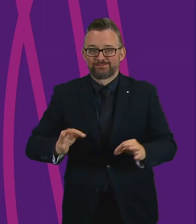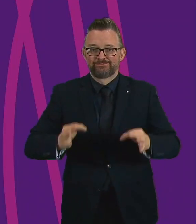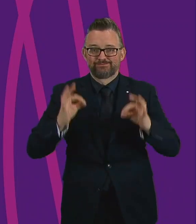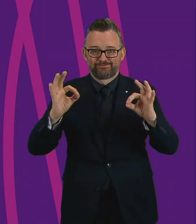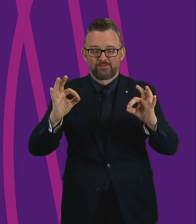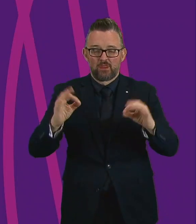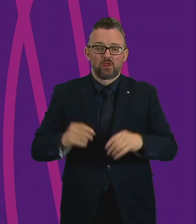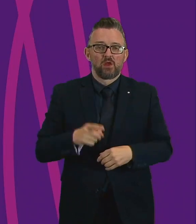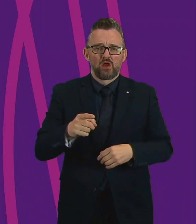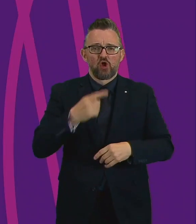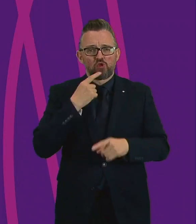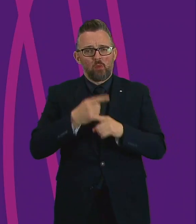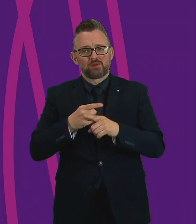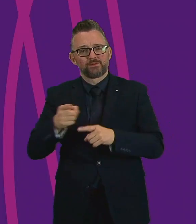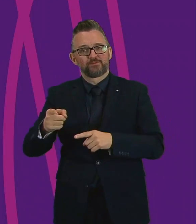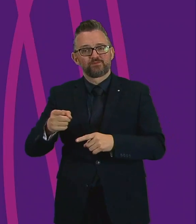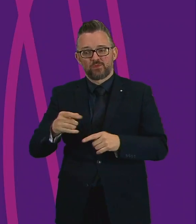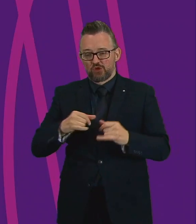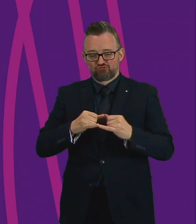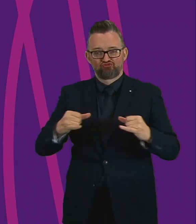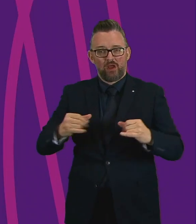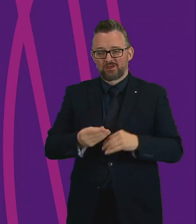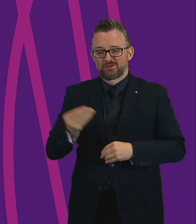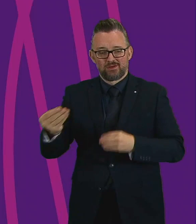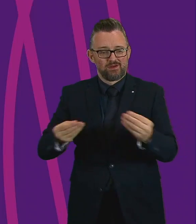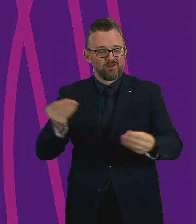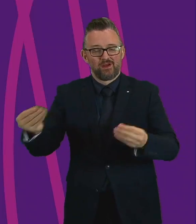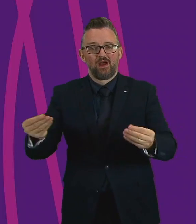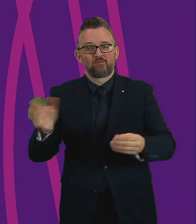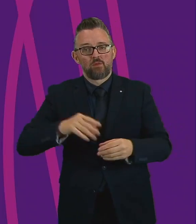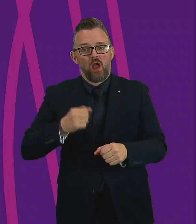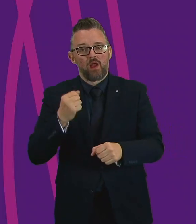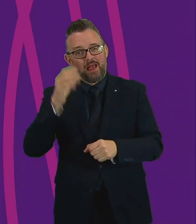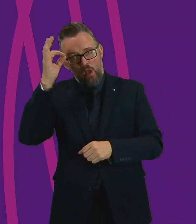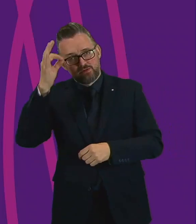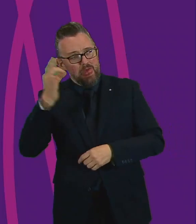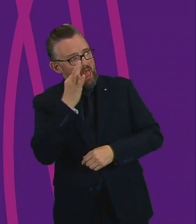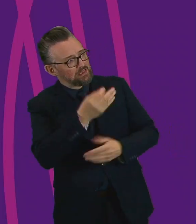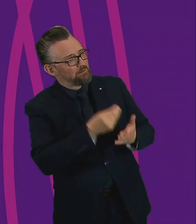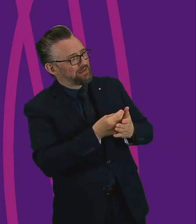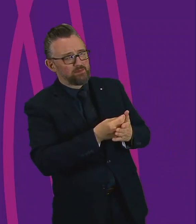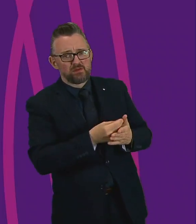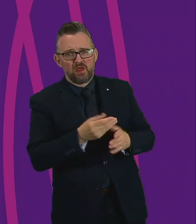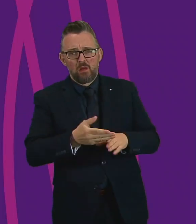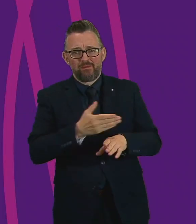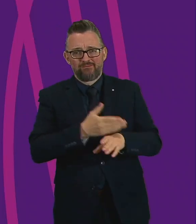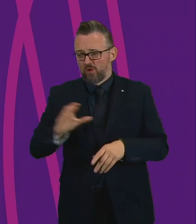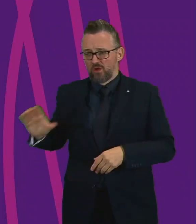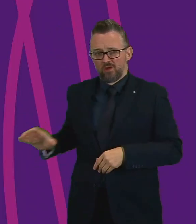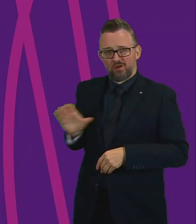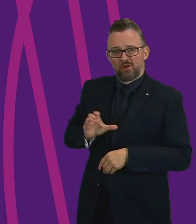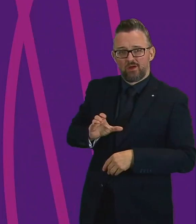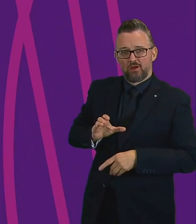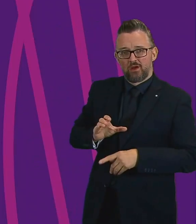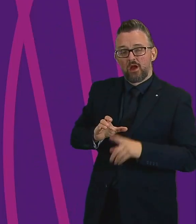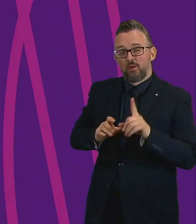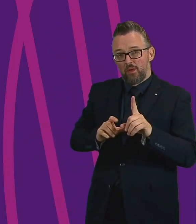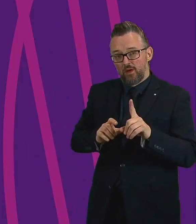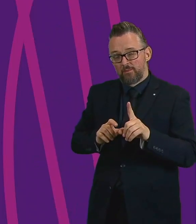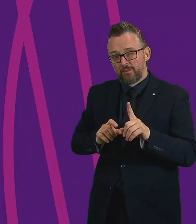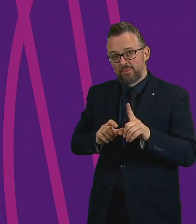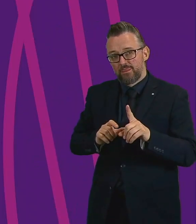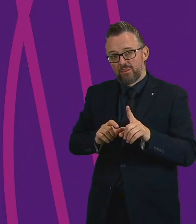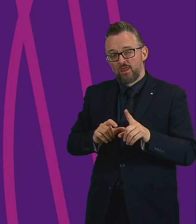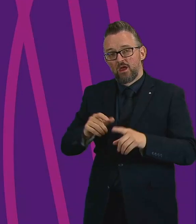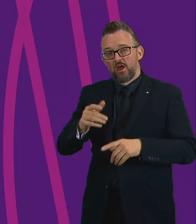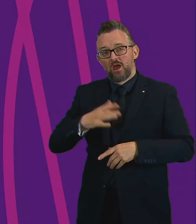from councils before the allocation of £155 million. Who couldn't understand that? But I do hope she understands